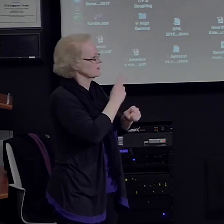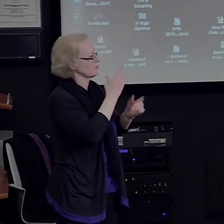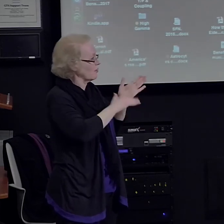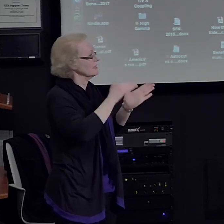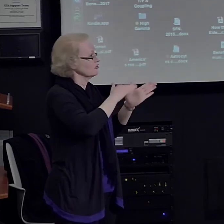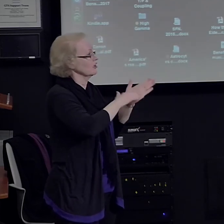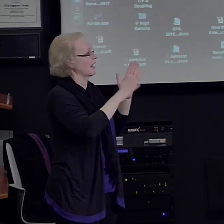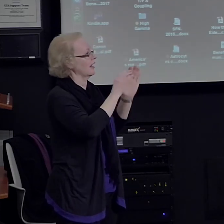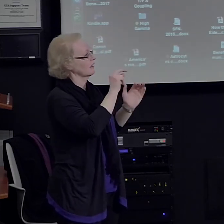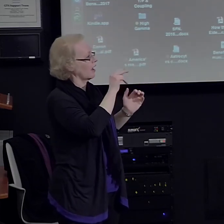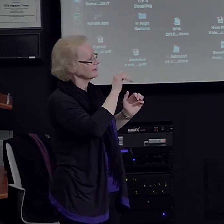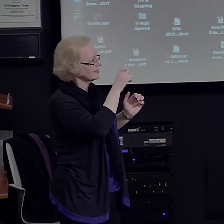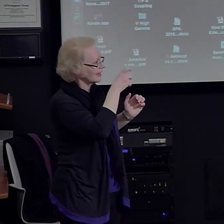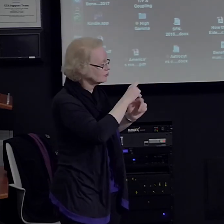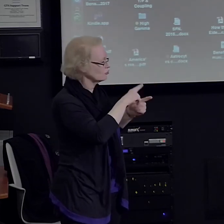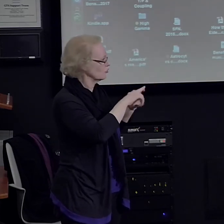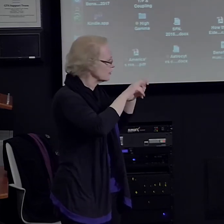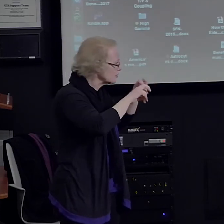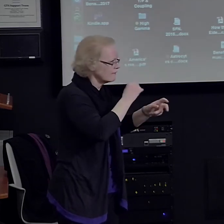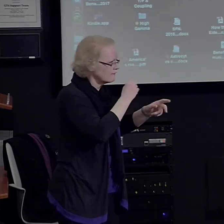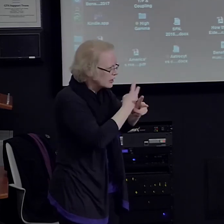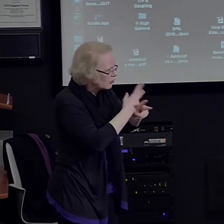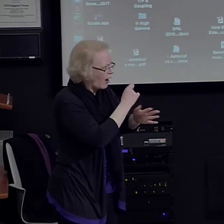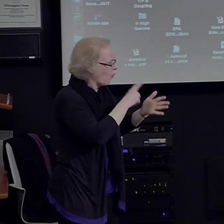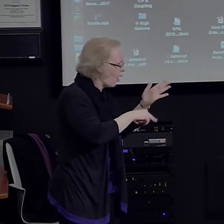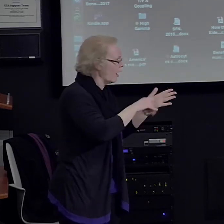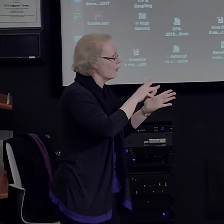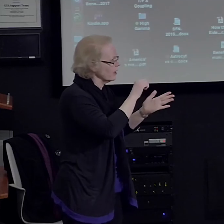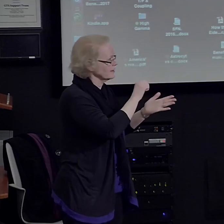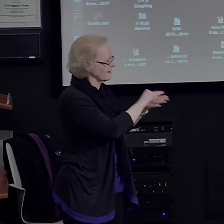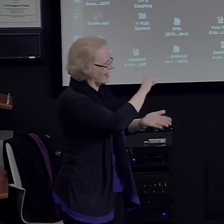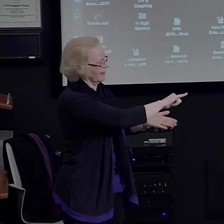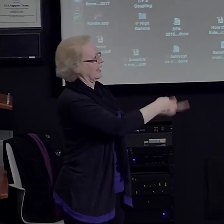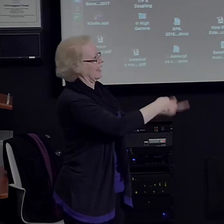to pull things apart and figure out what it was that came in